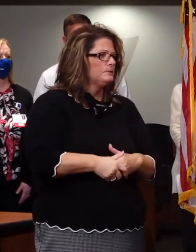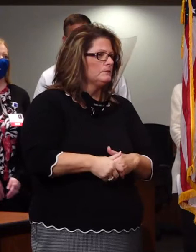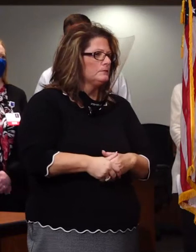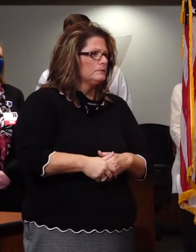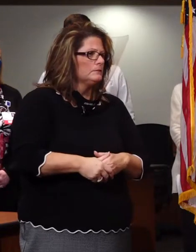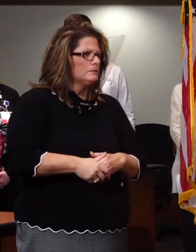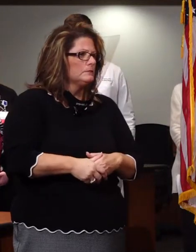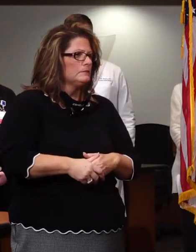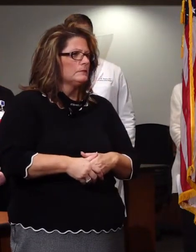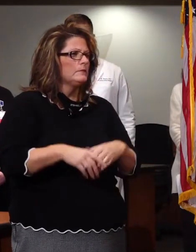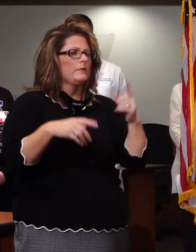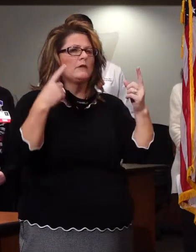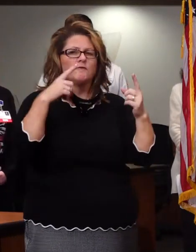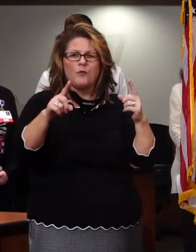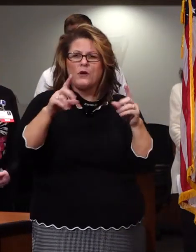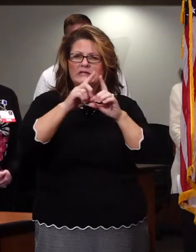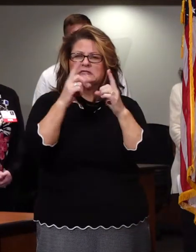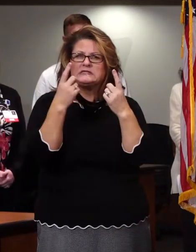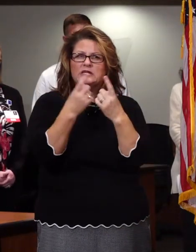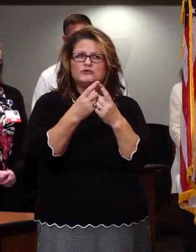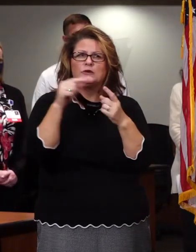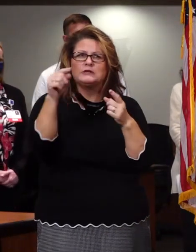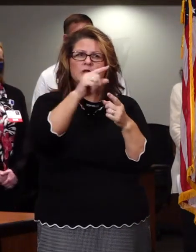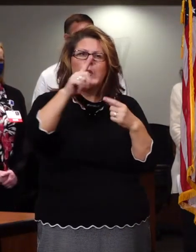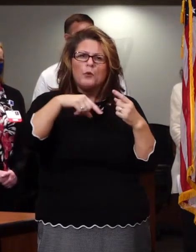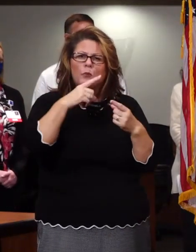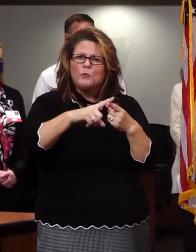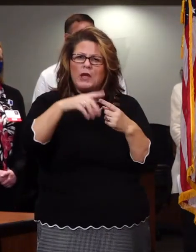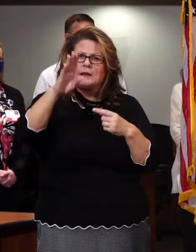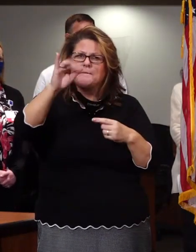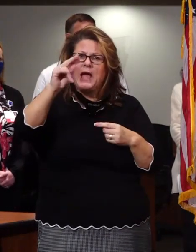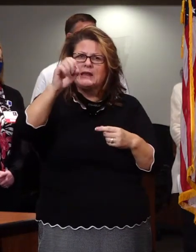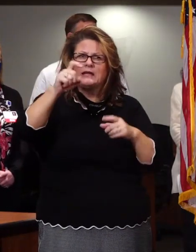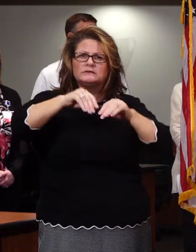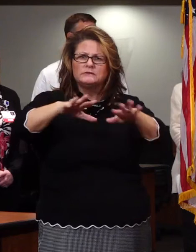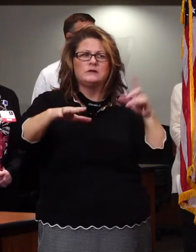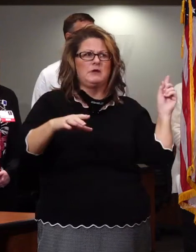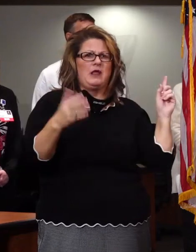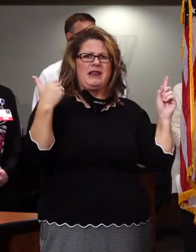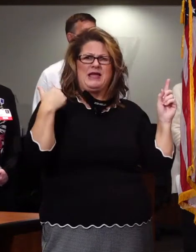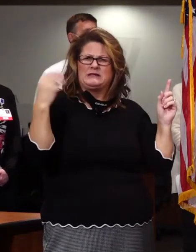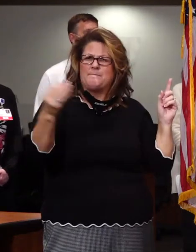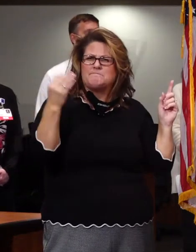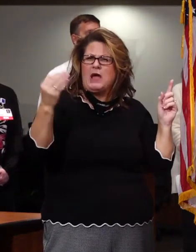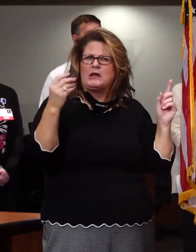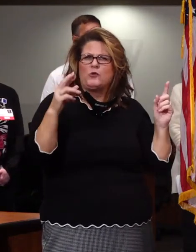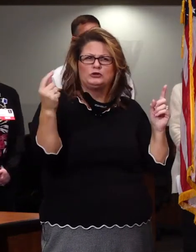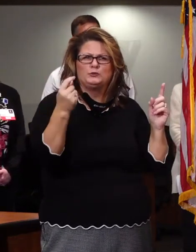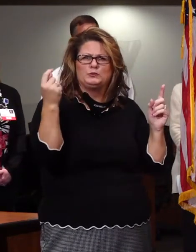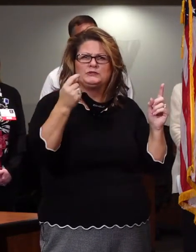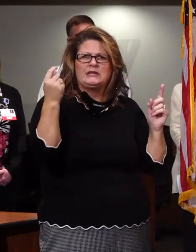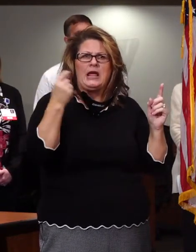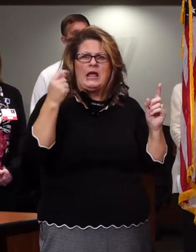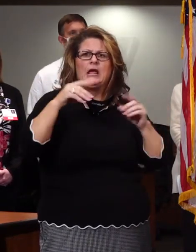districts, when were The those BINEX test, I think, went out last week. I believe it was last Monday or became available last Monday or Tuesday, I